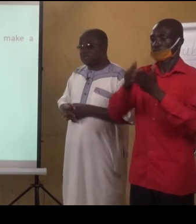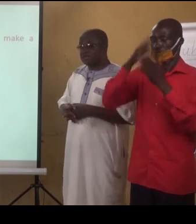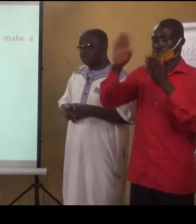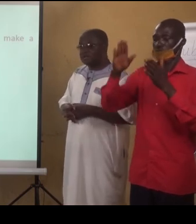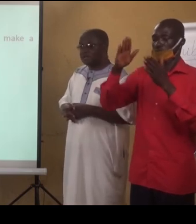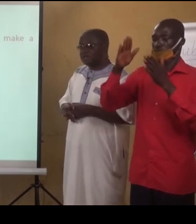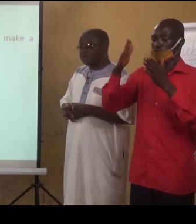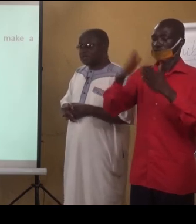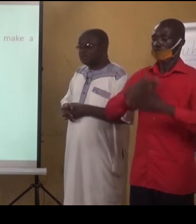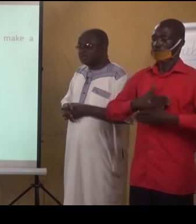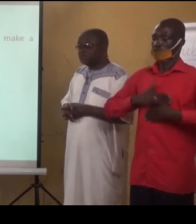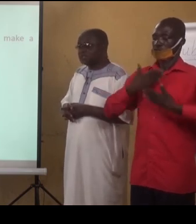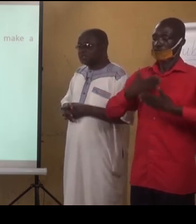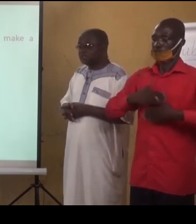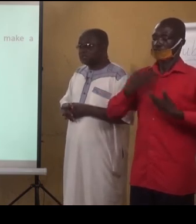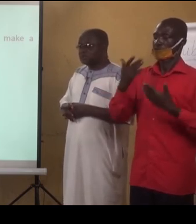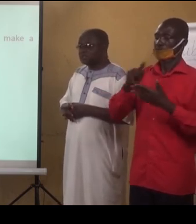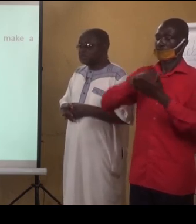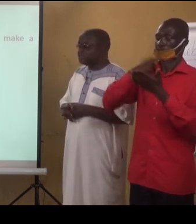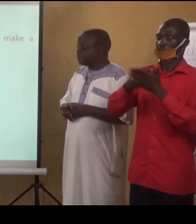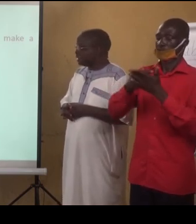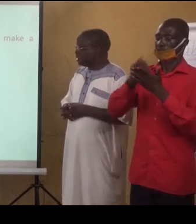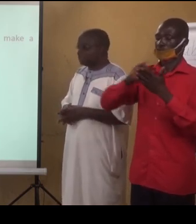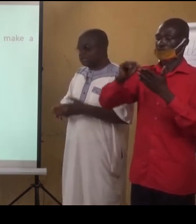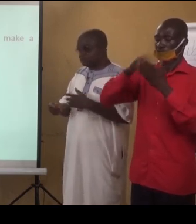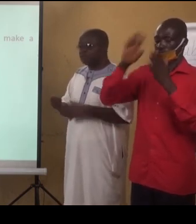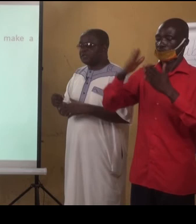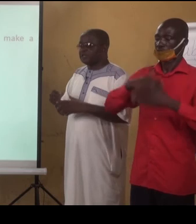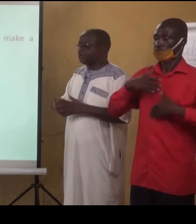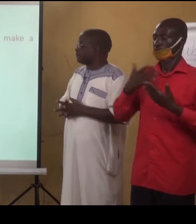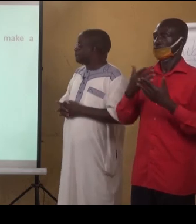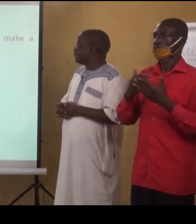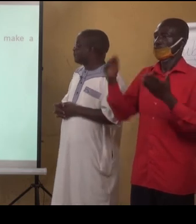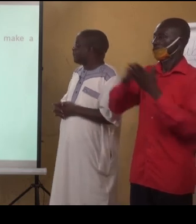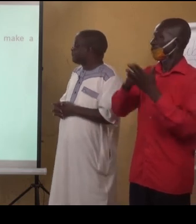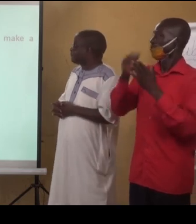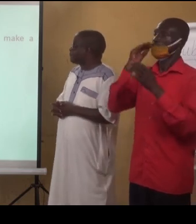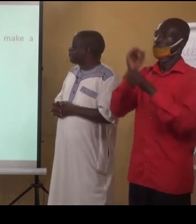cheered. The graduating students cheered. I'll go over it again.